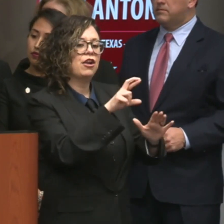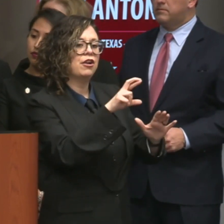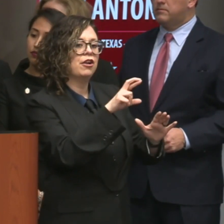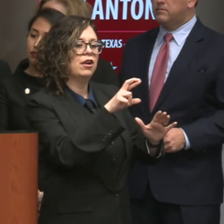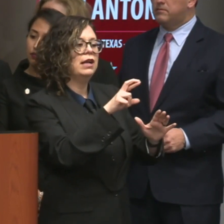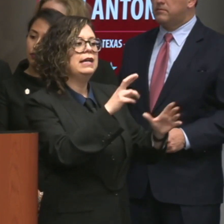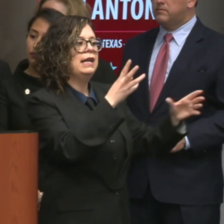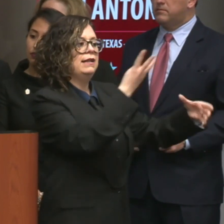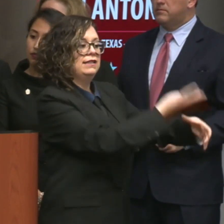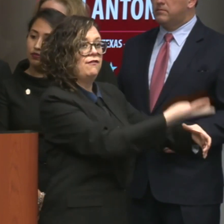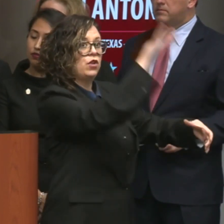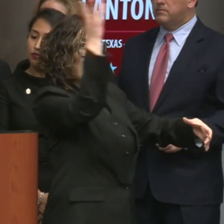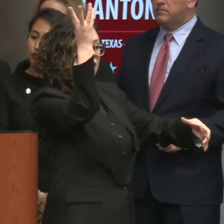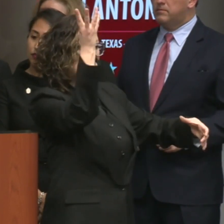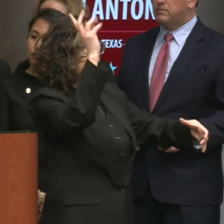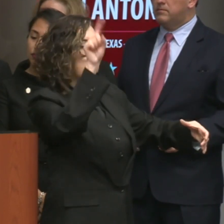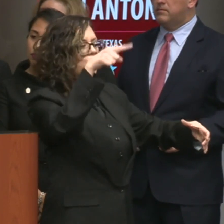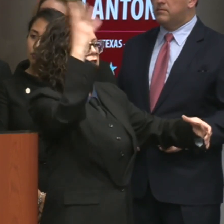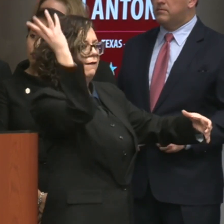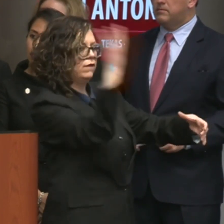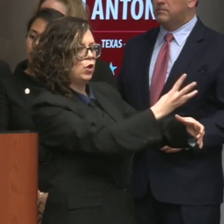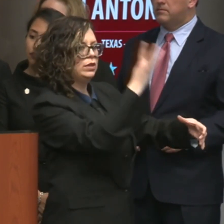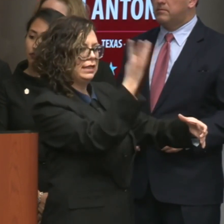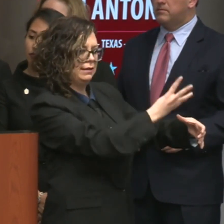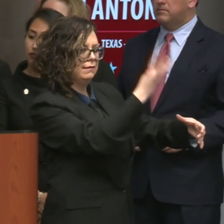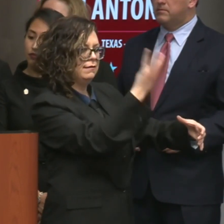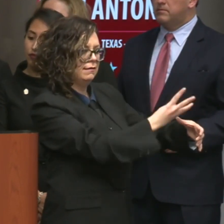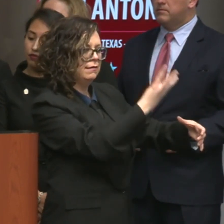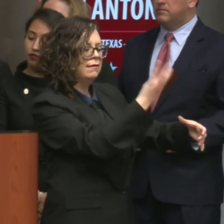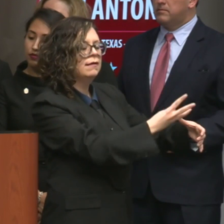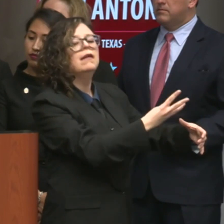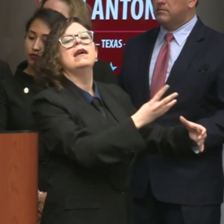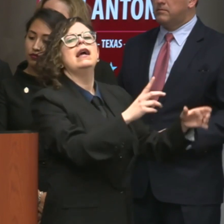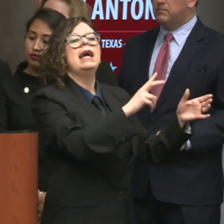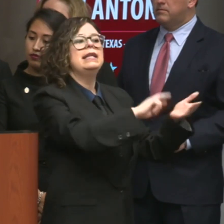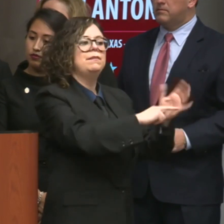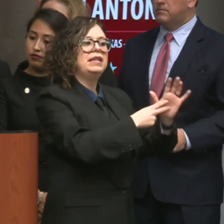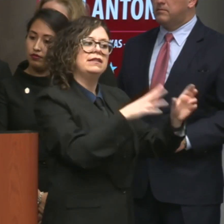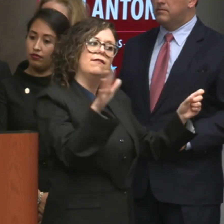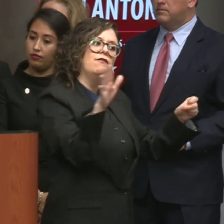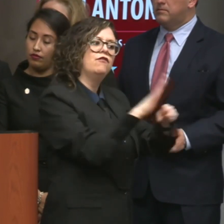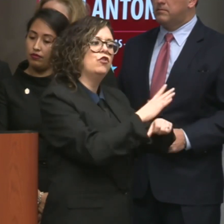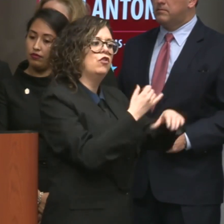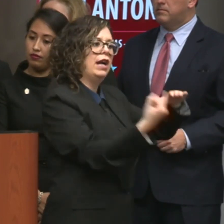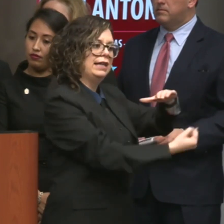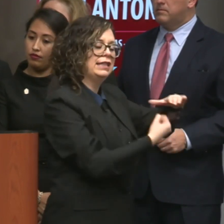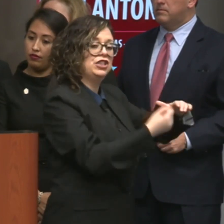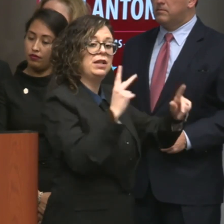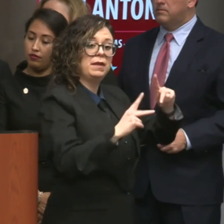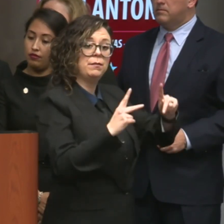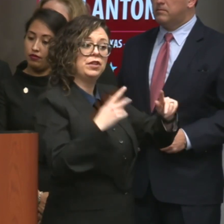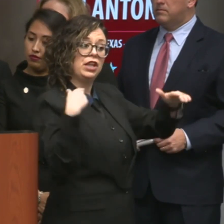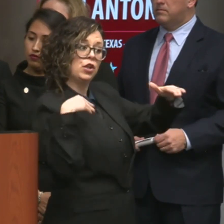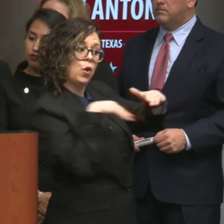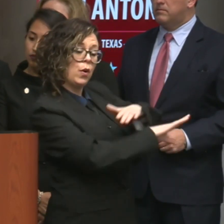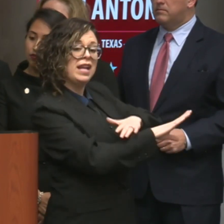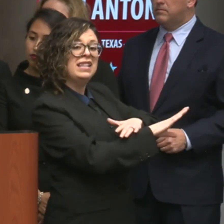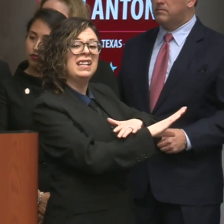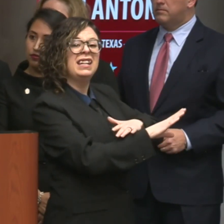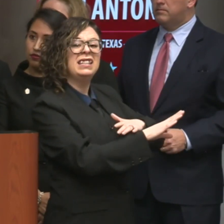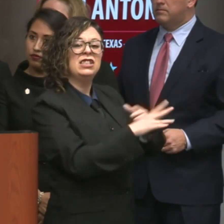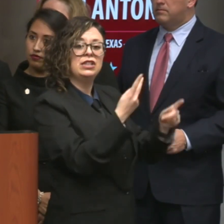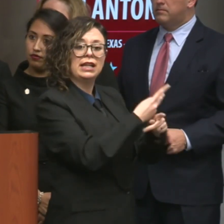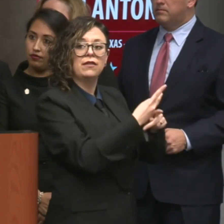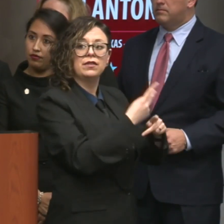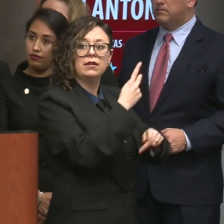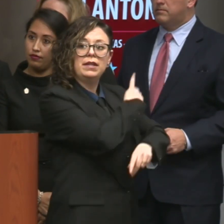in, and they are in isolation, and people who go in to take care of that patient are in full protective gear. And will that